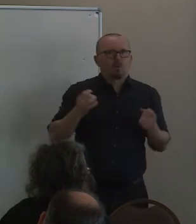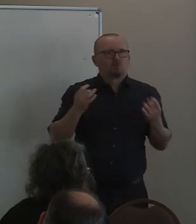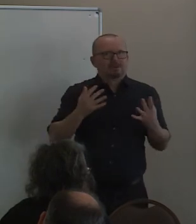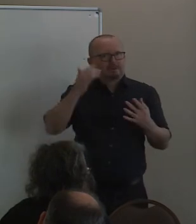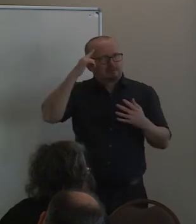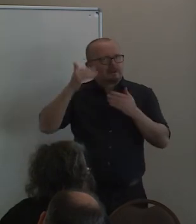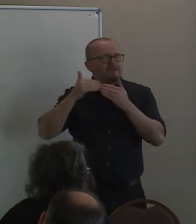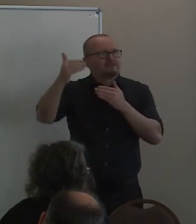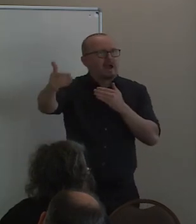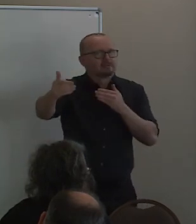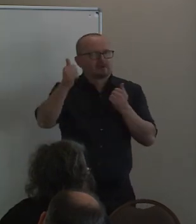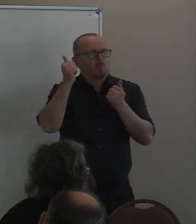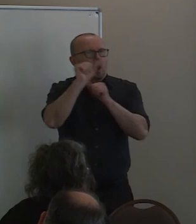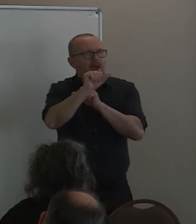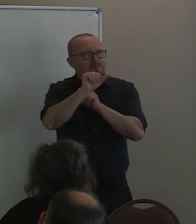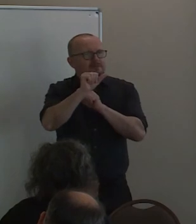tech.